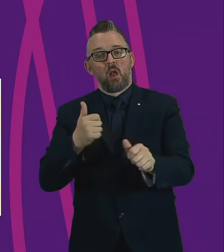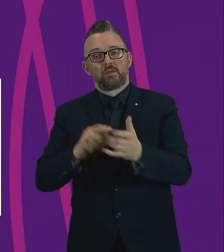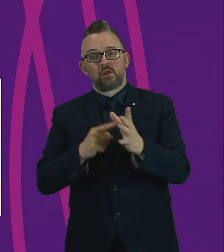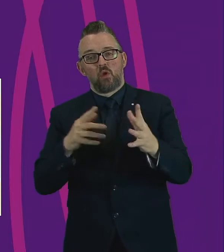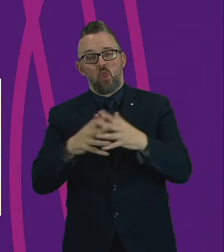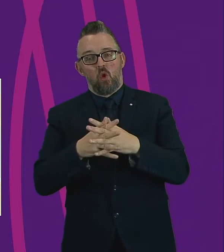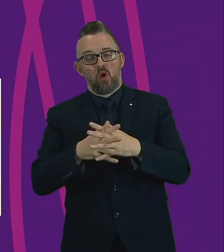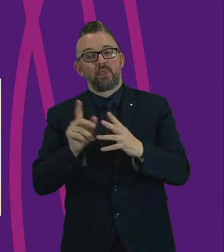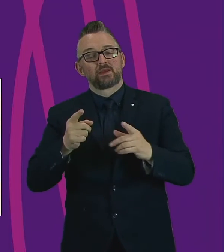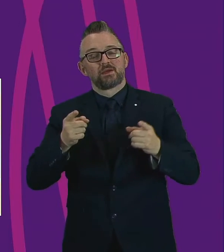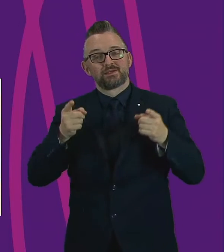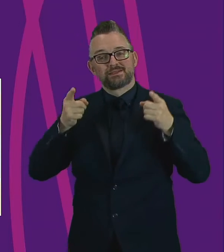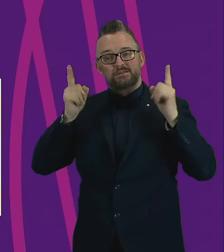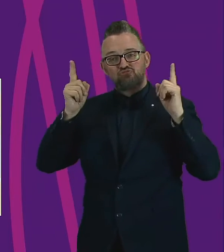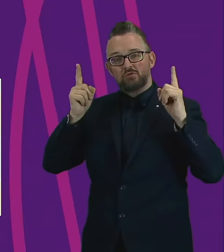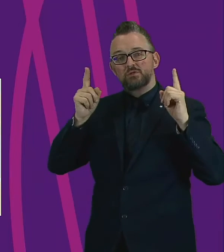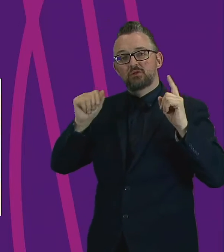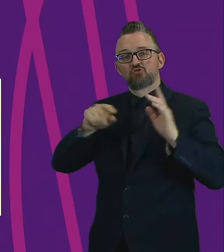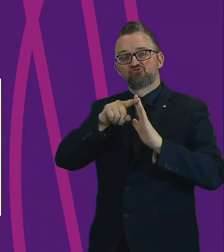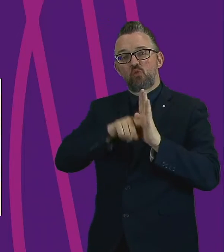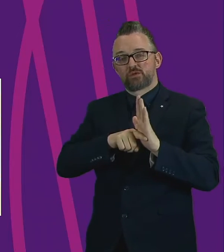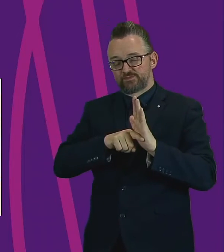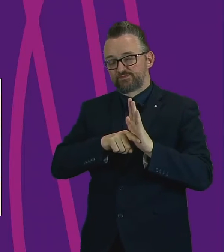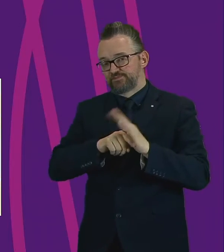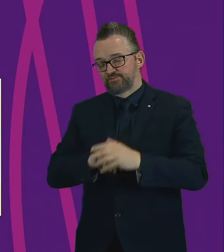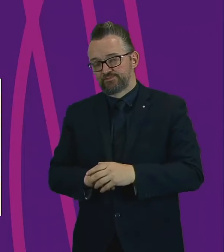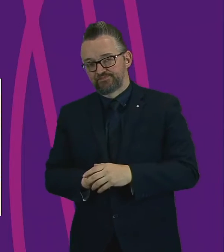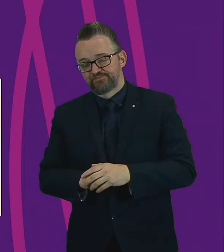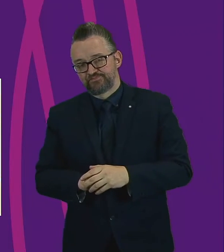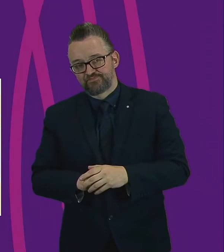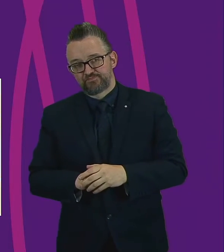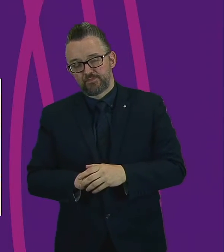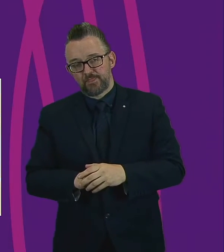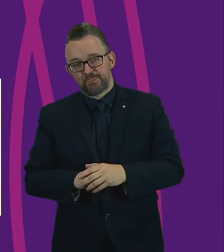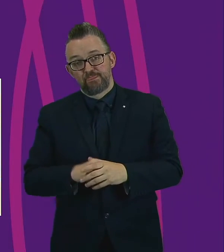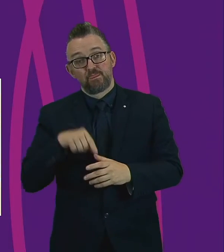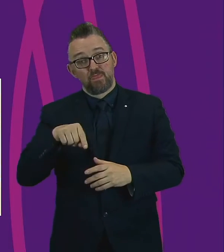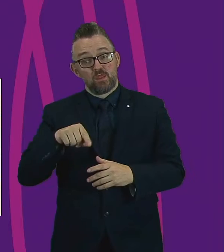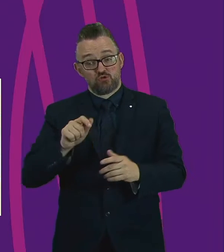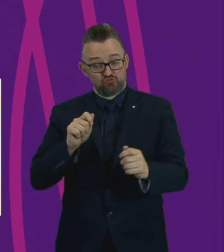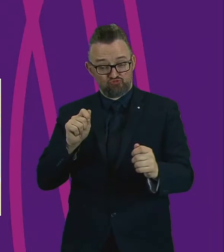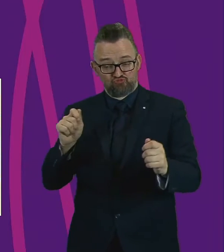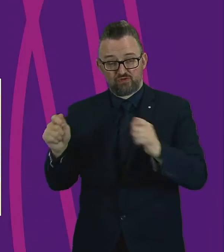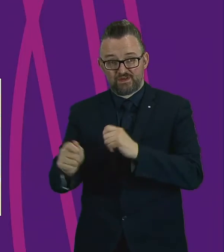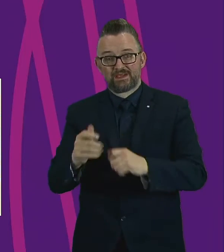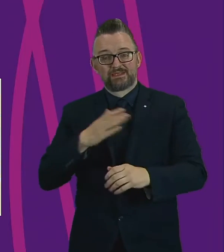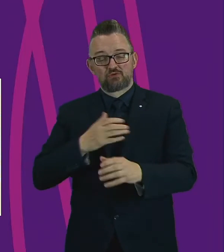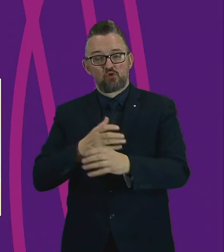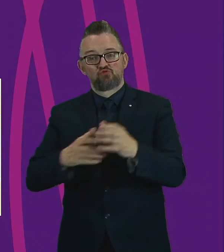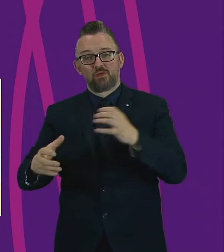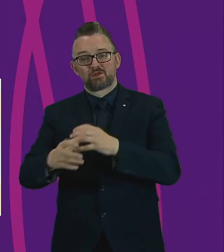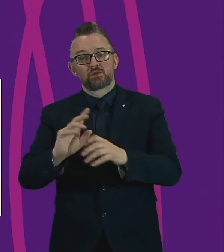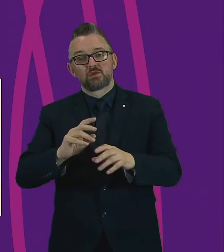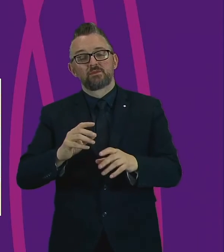of directors and shareholders. The Cabinet Secretary also went on to say that this revolution has to involve replacing old